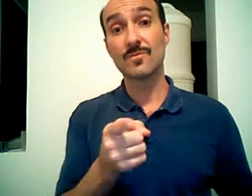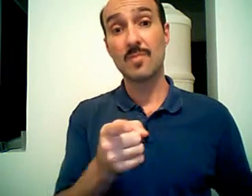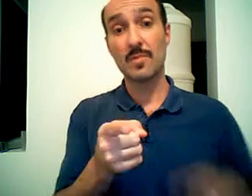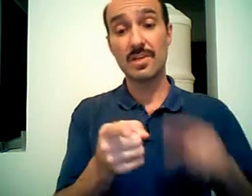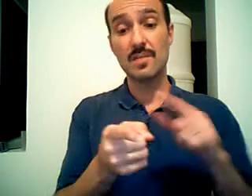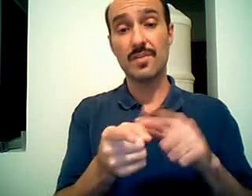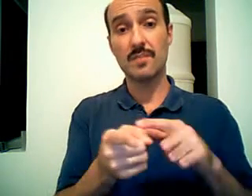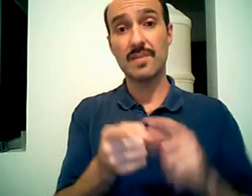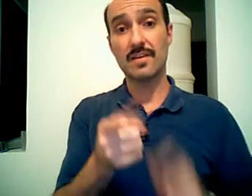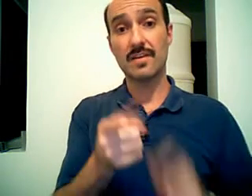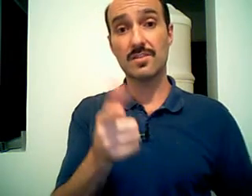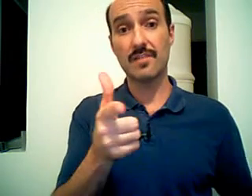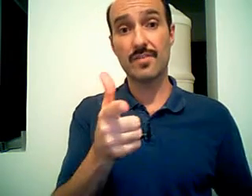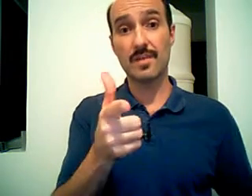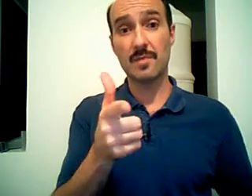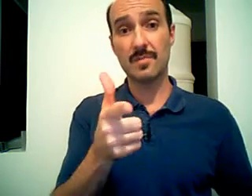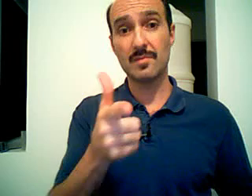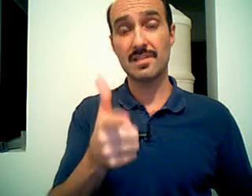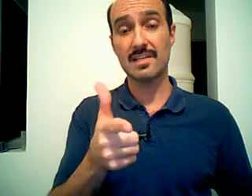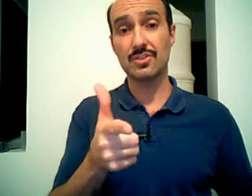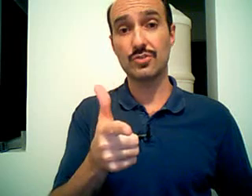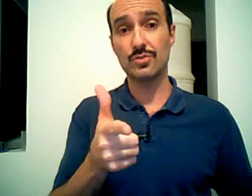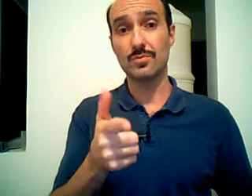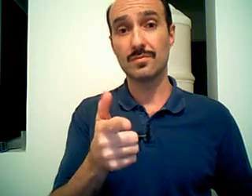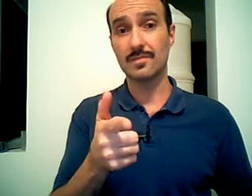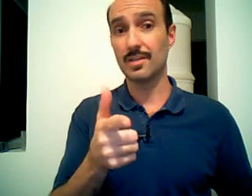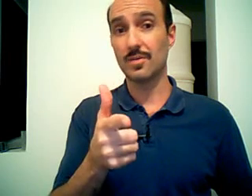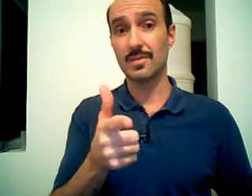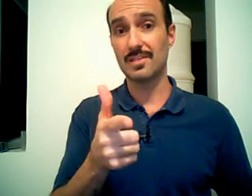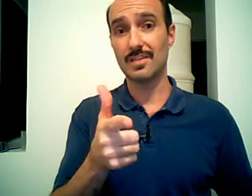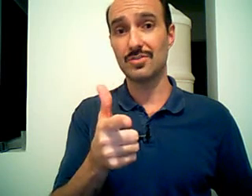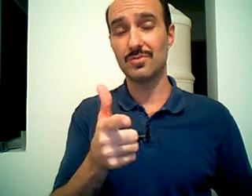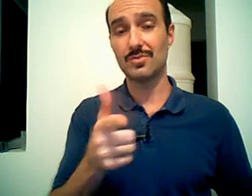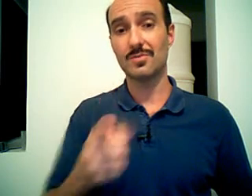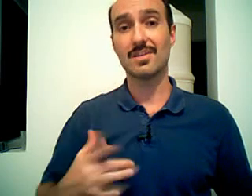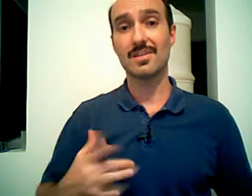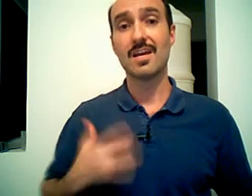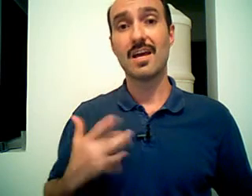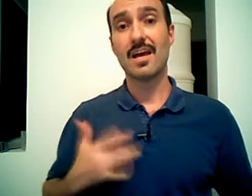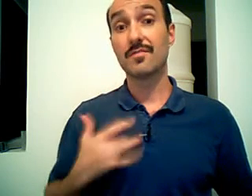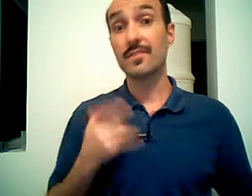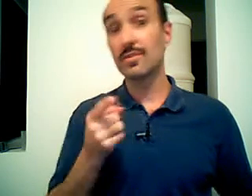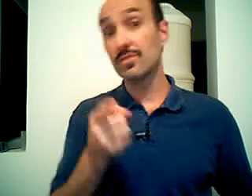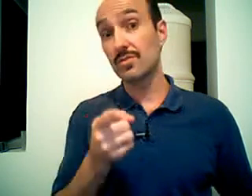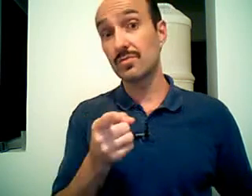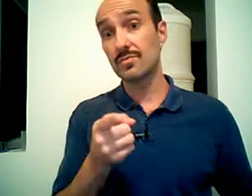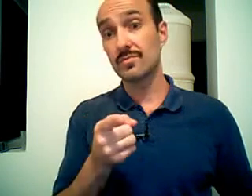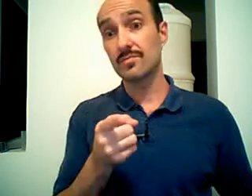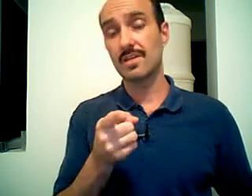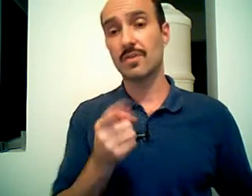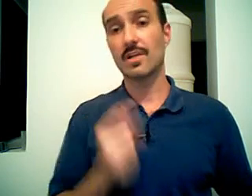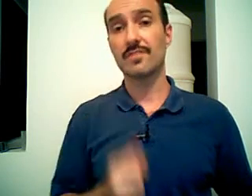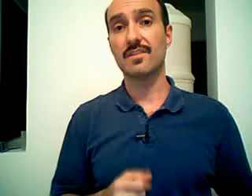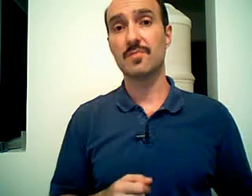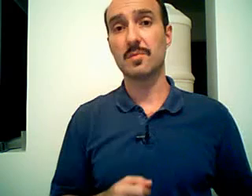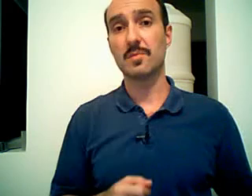Remember to keep your thumb down, because if you have your thumb up, that means I shoot you. And you don't want to say I shoot you. You want to say feel you is how a lot of deaf people say